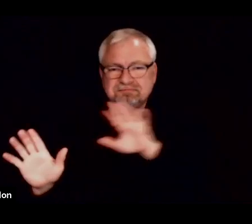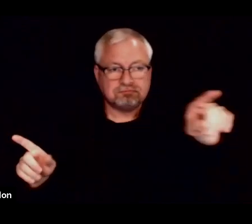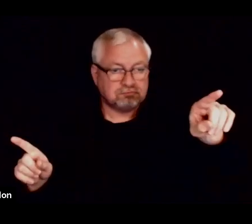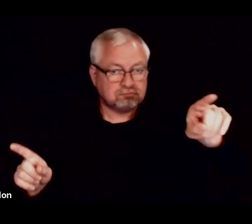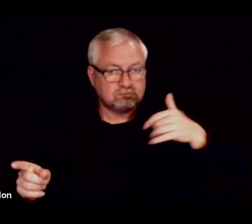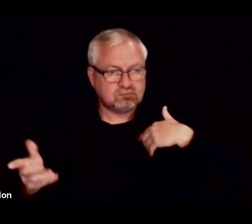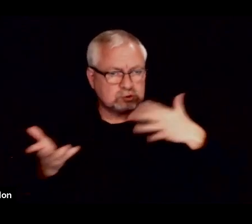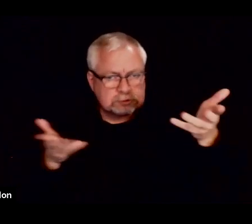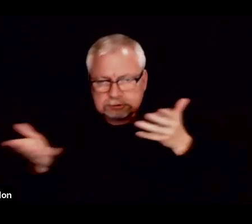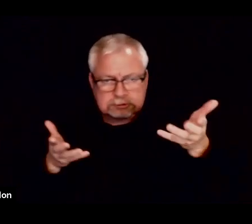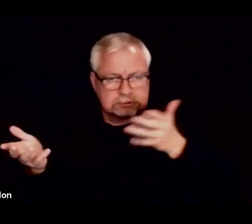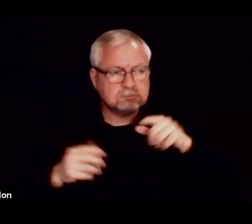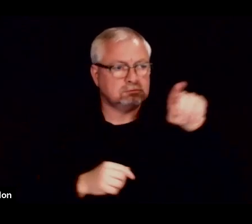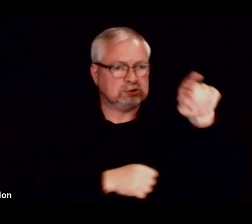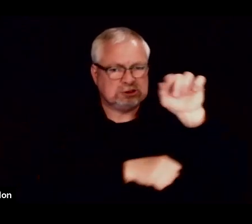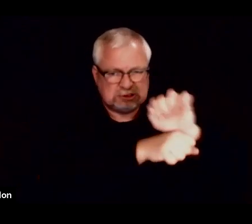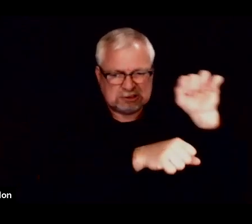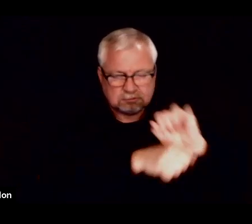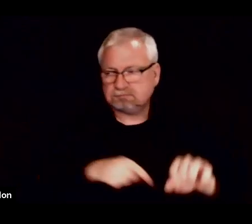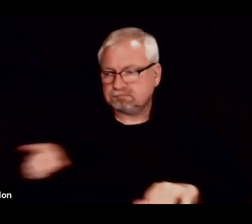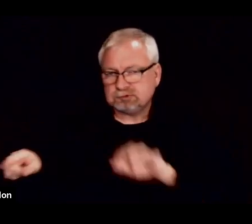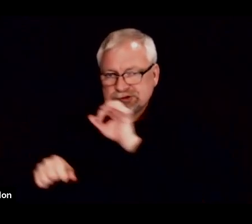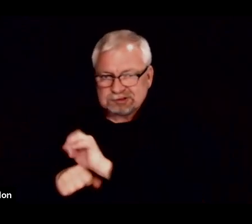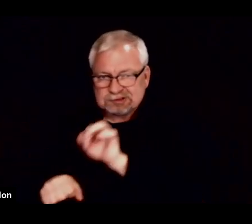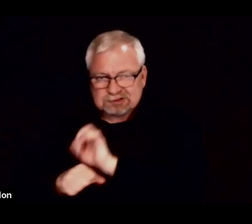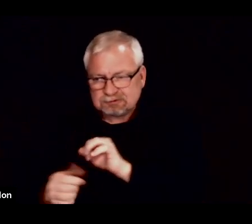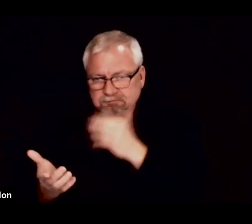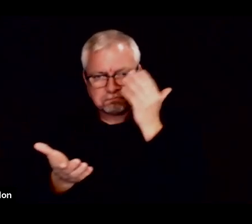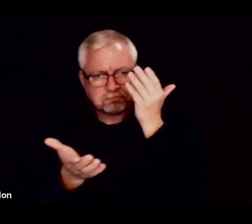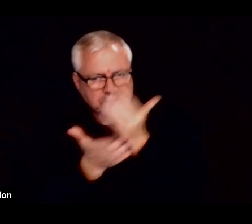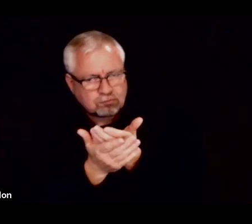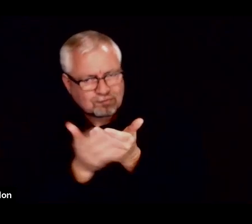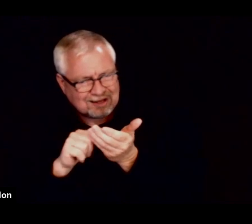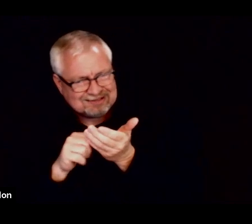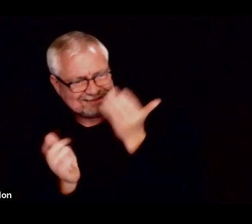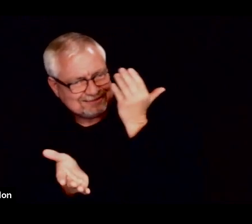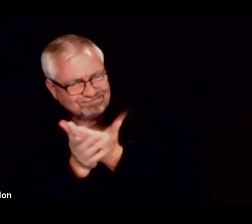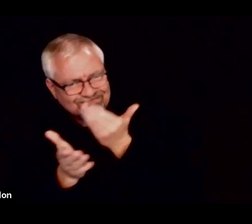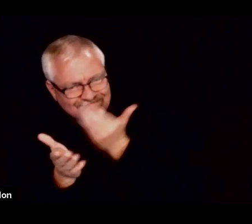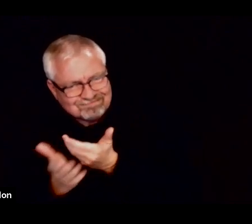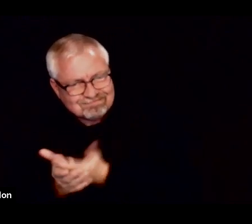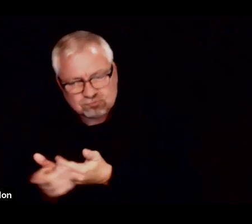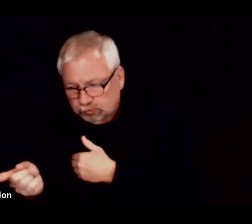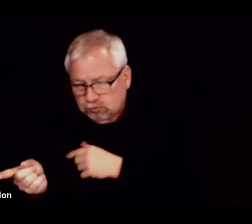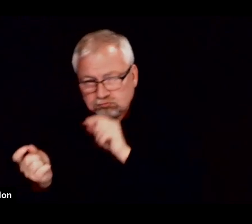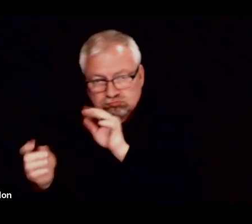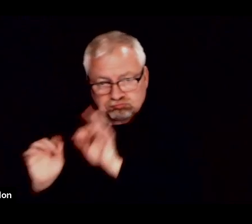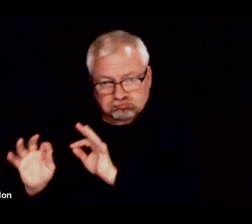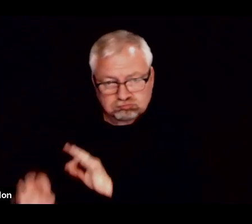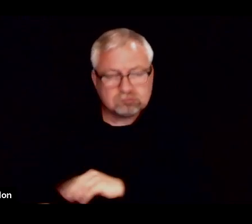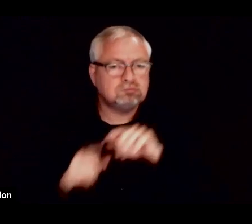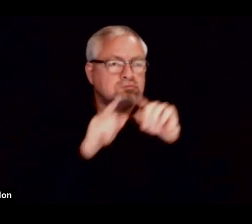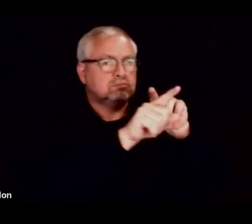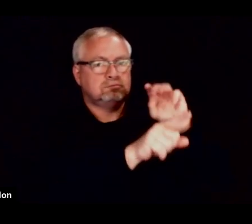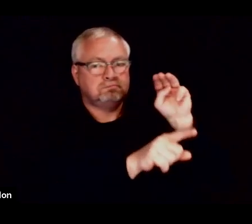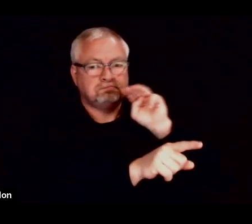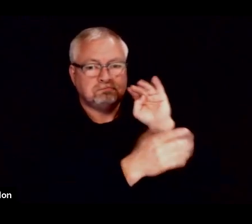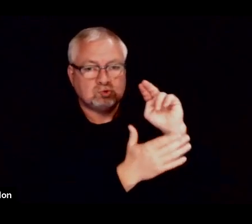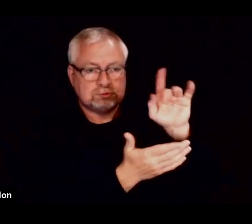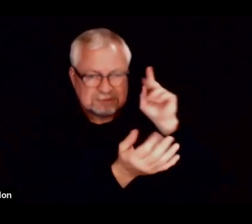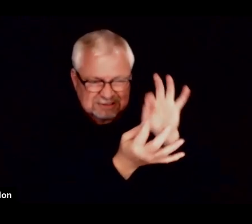validate their serological tests, and they do have very good sensitivity and